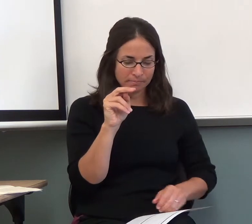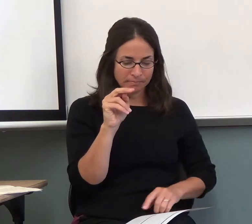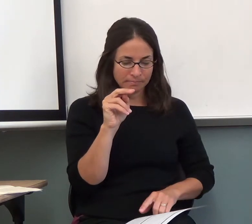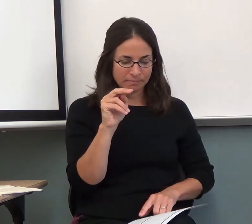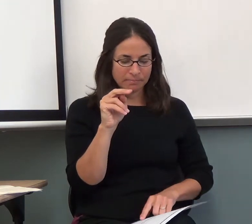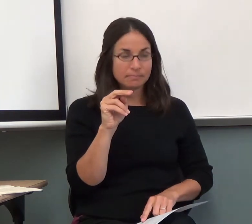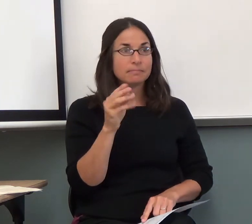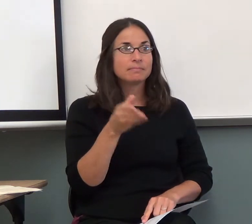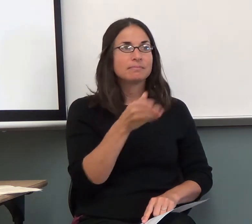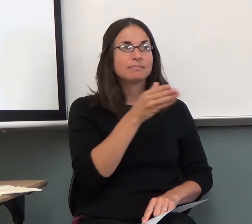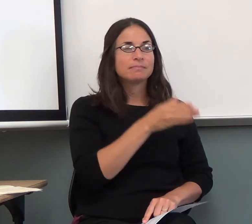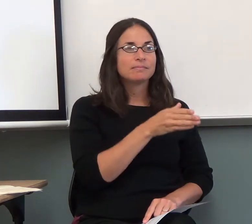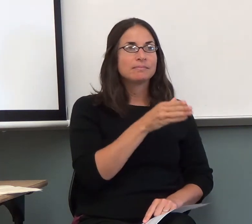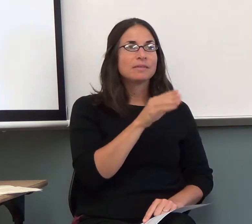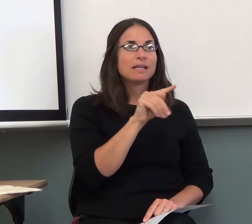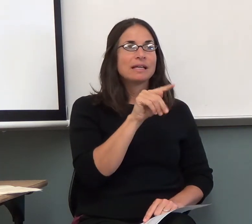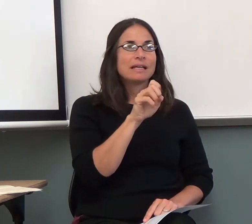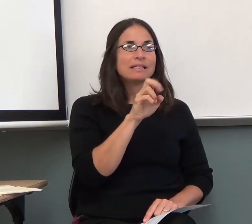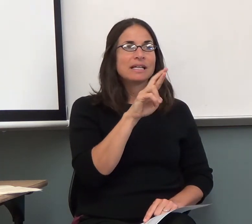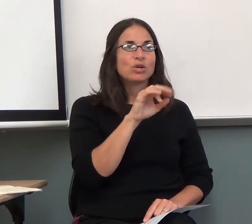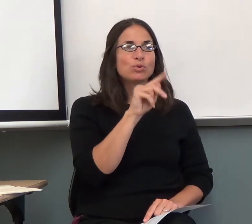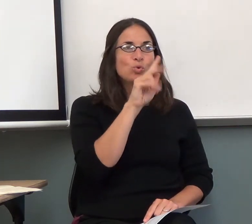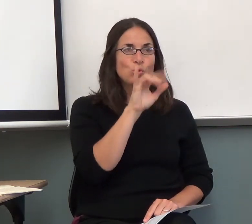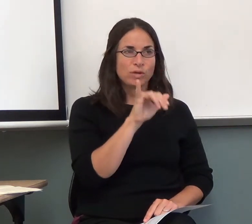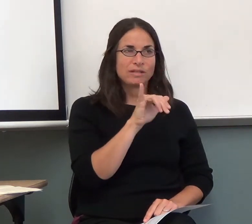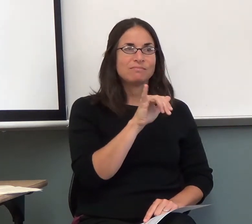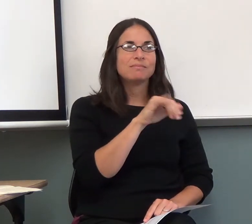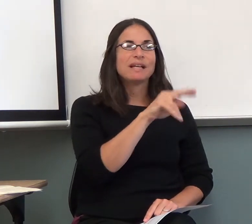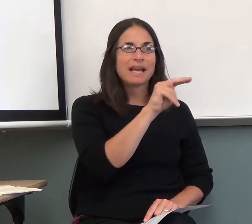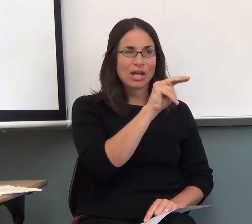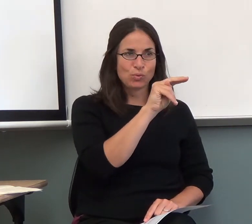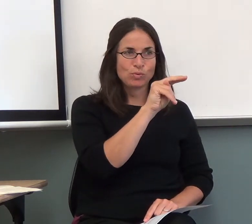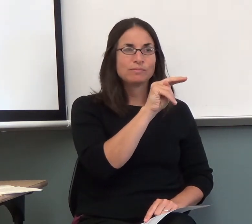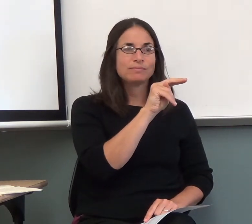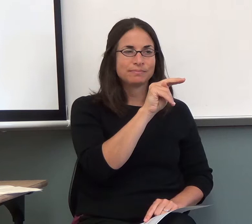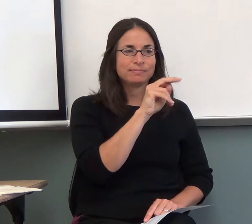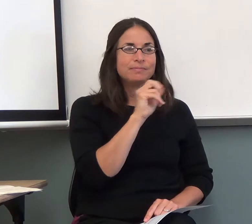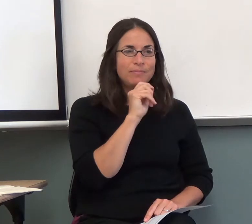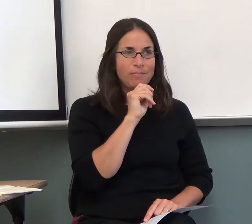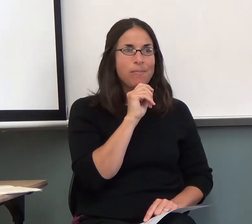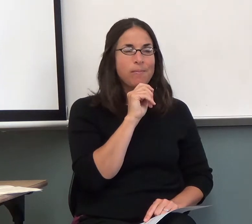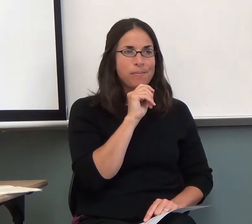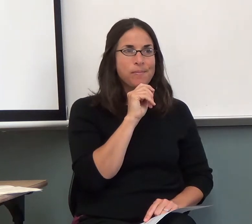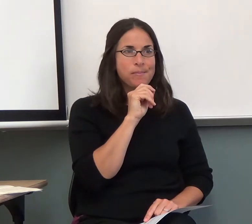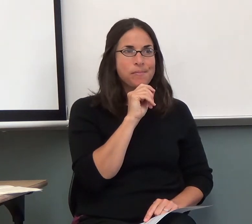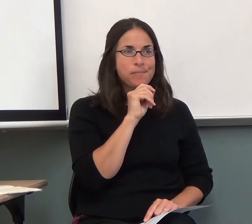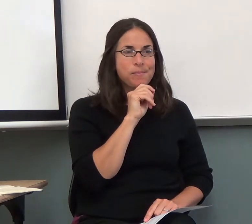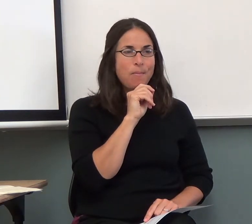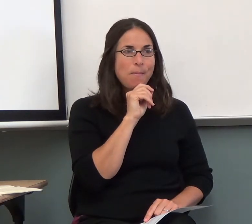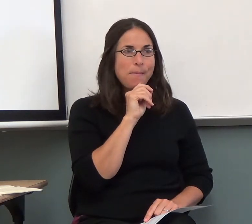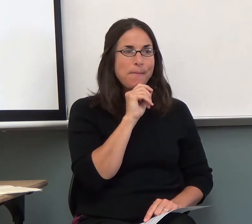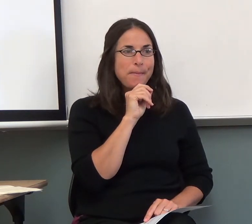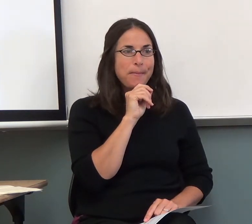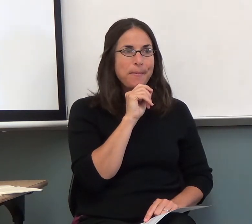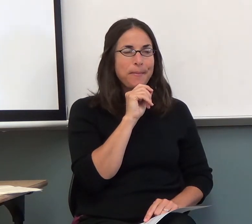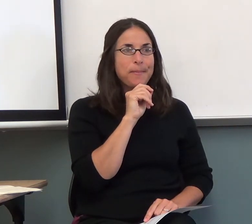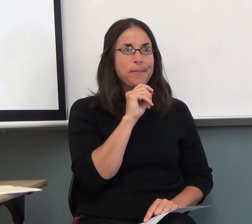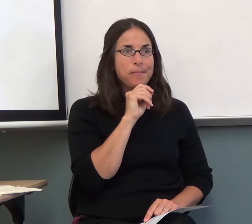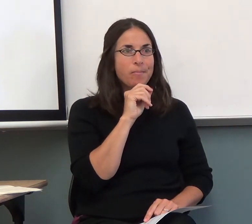place, or thing? Yeah. Yes, good. But isn't portions like Noun? also describing? Like a portion? Portion of, right, but